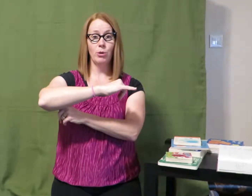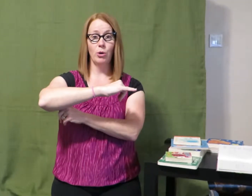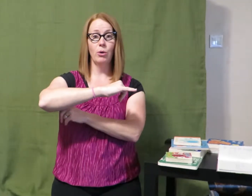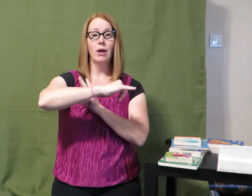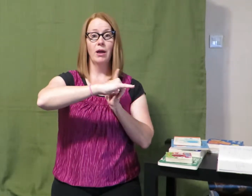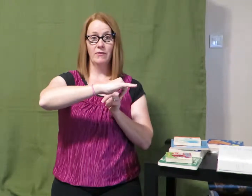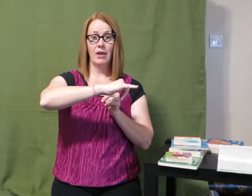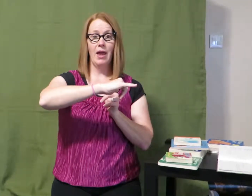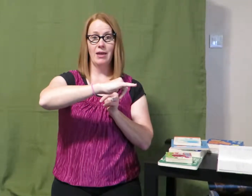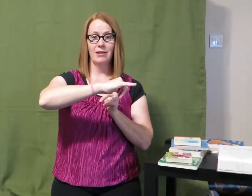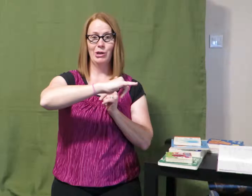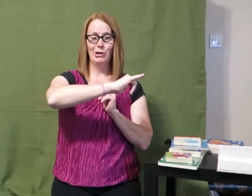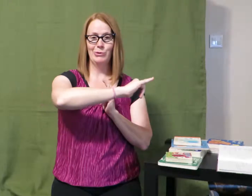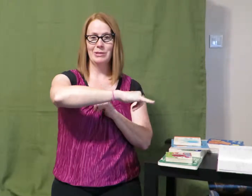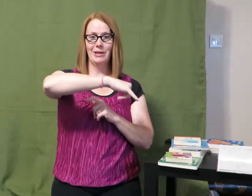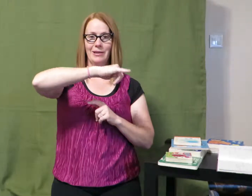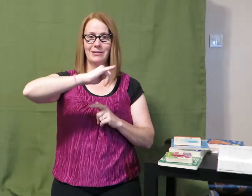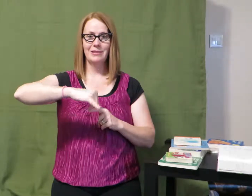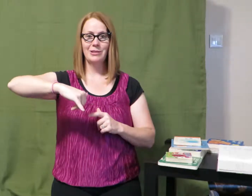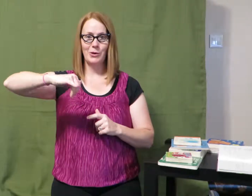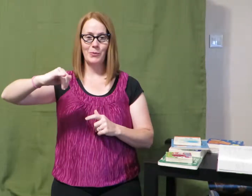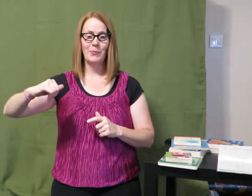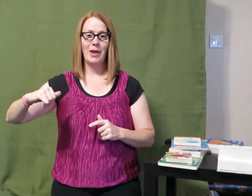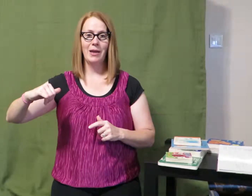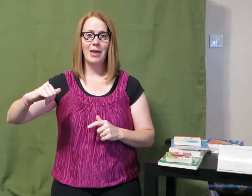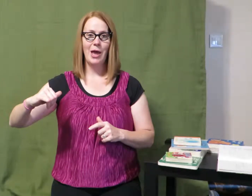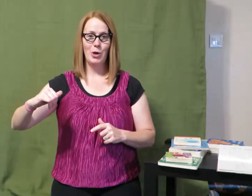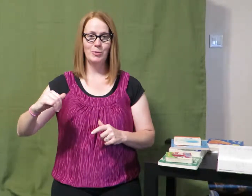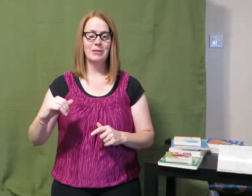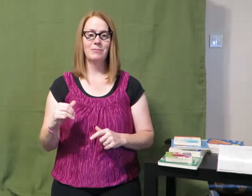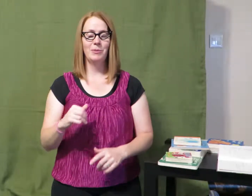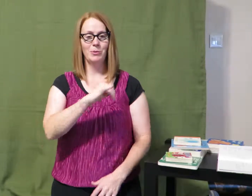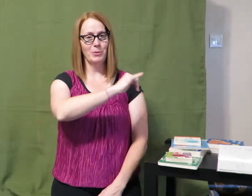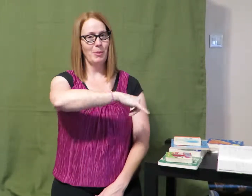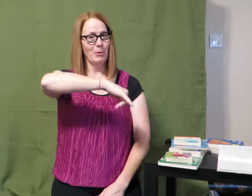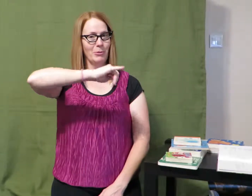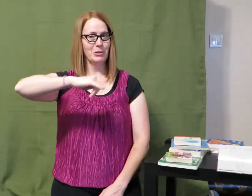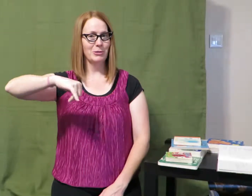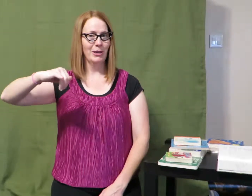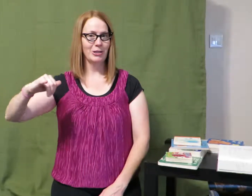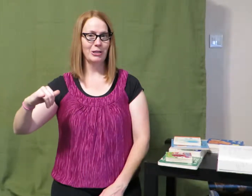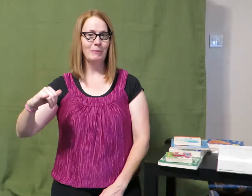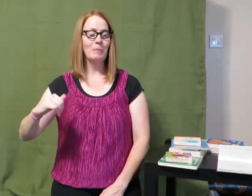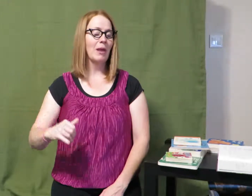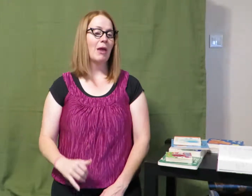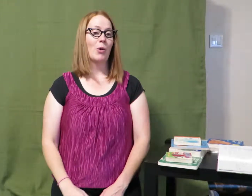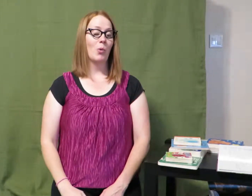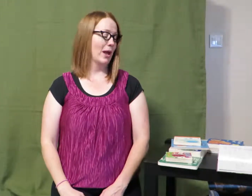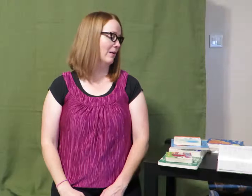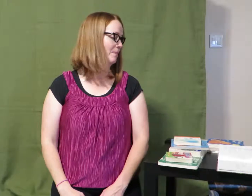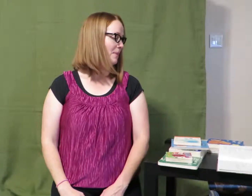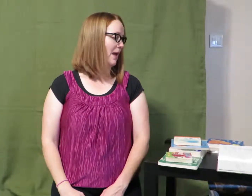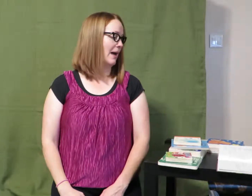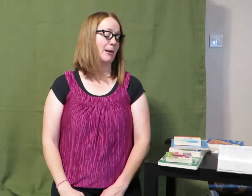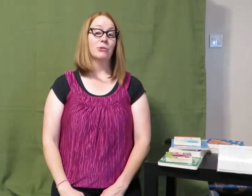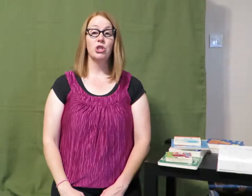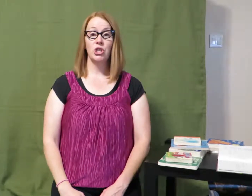elbow of the hand that you're using. So that helps people remember which direction. Whale.